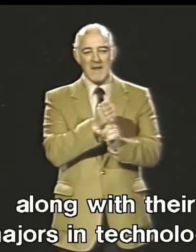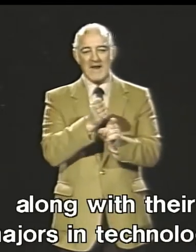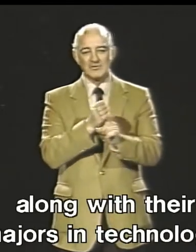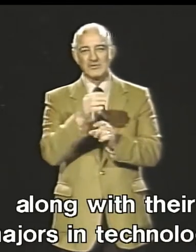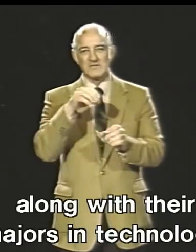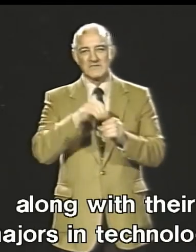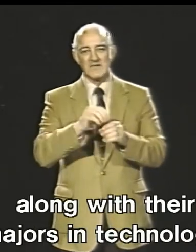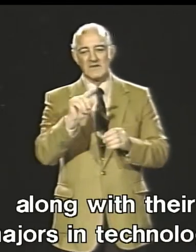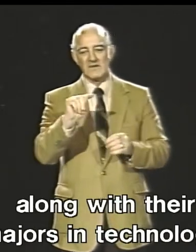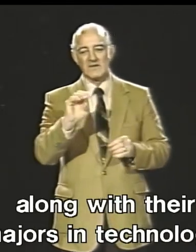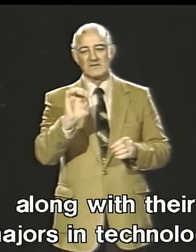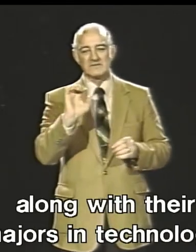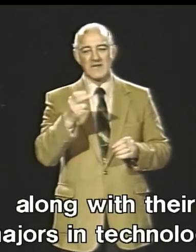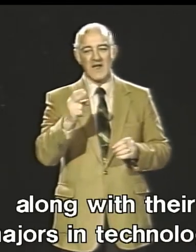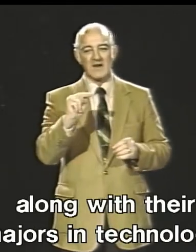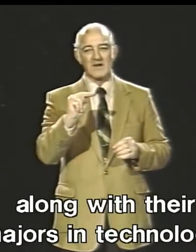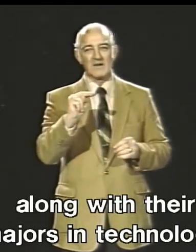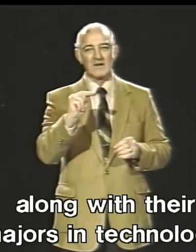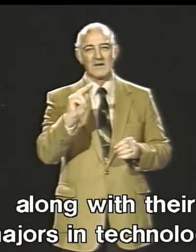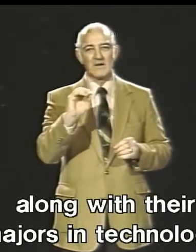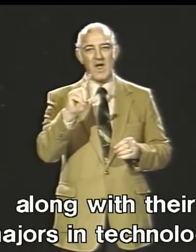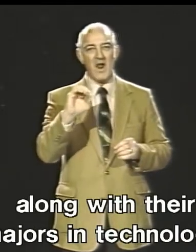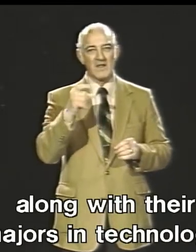with their majors in technology.